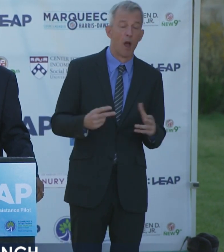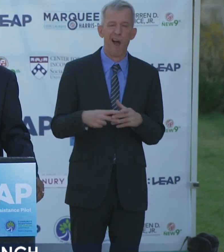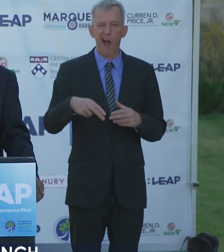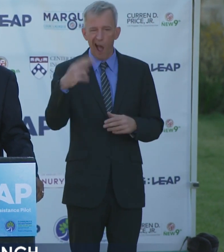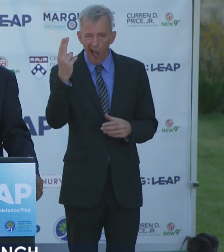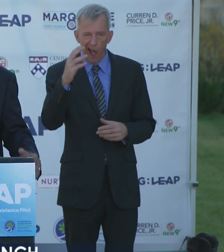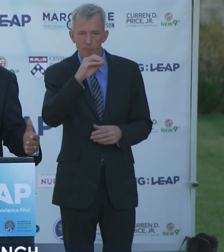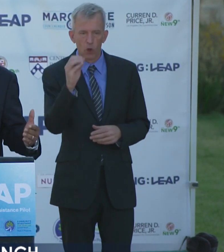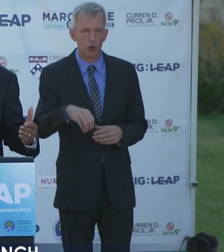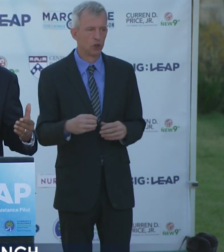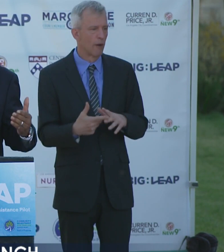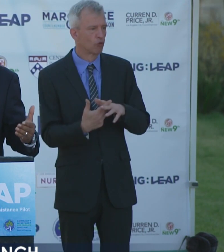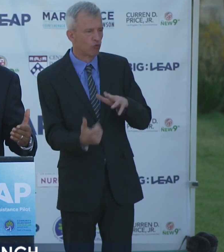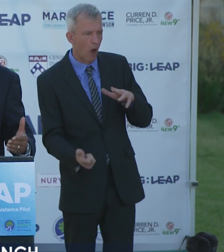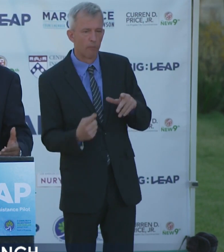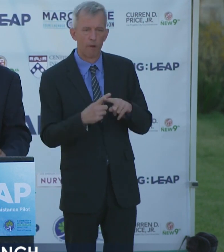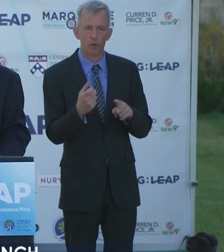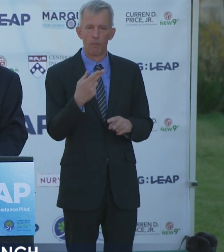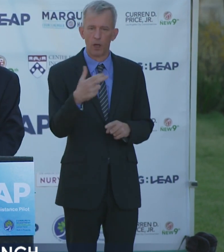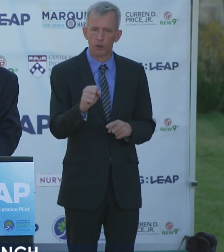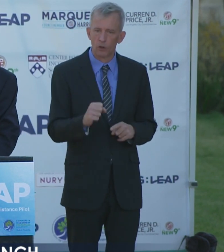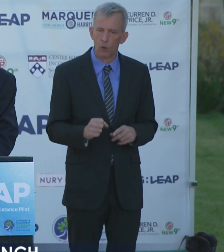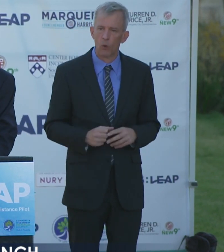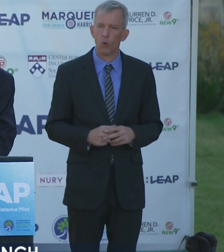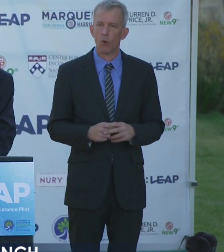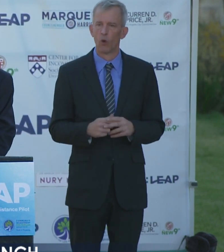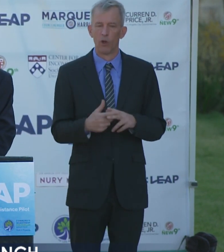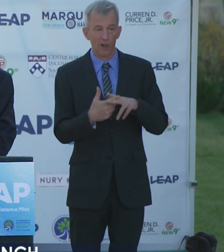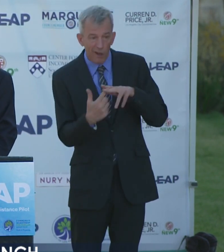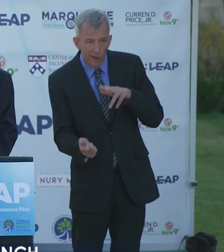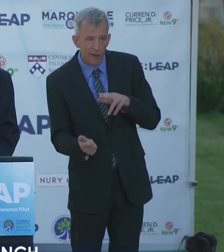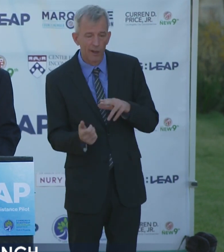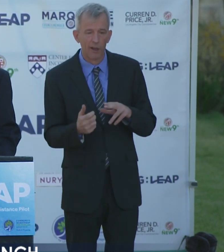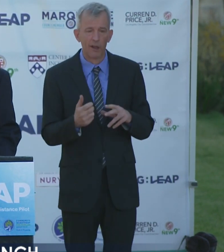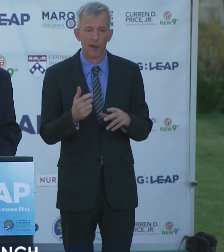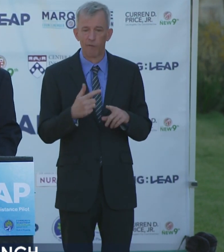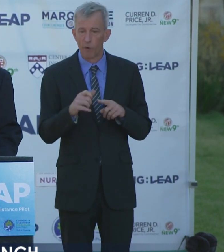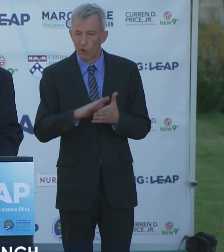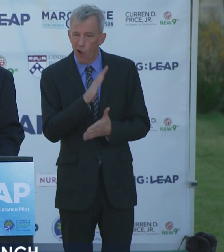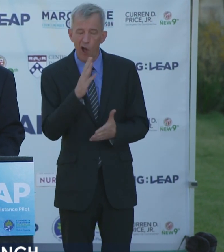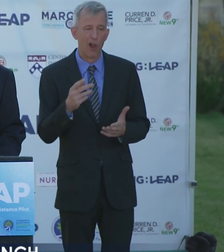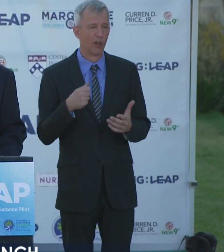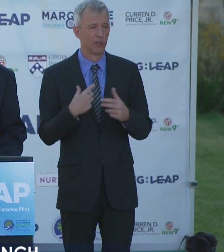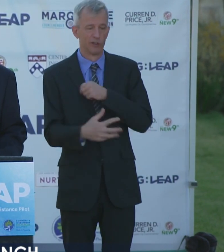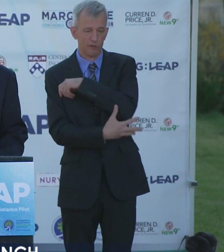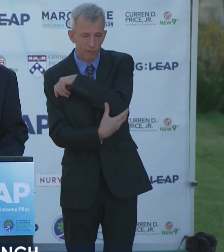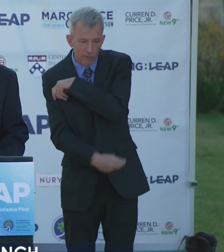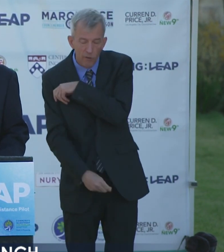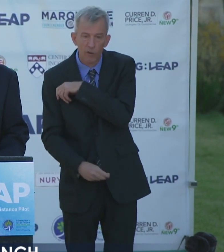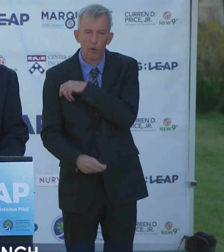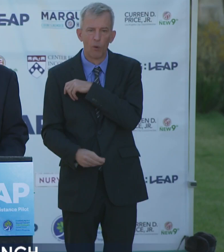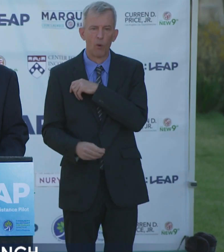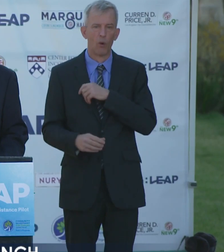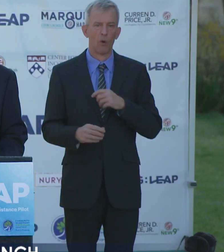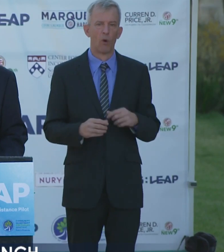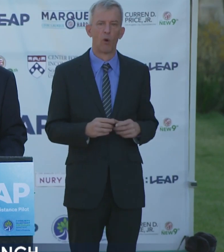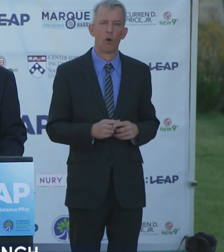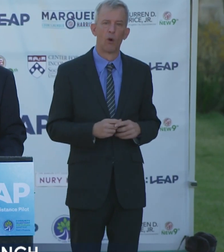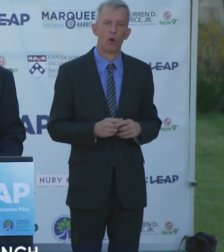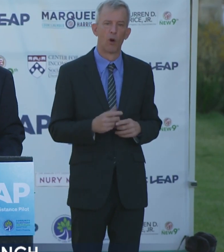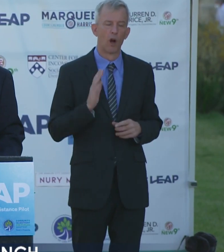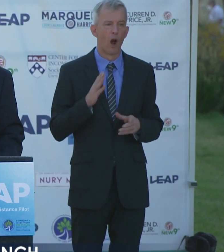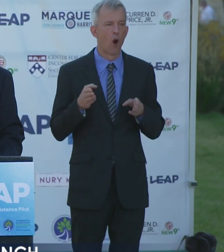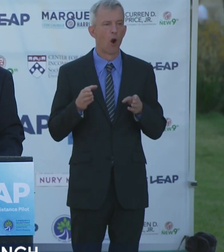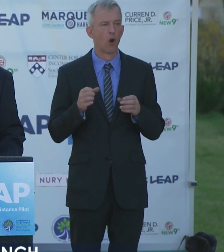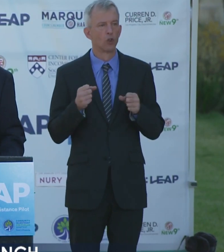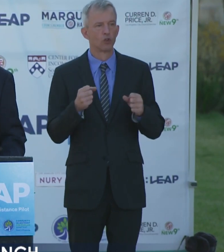It's quite evident from our essential workers who have been at the forefront to our street vendors who work